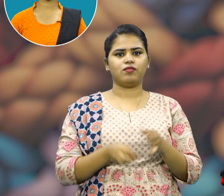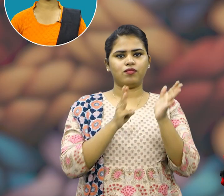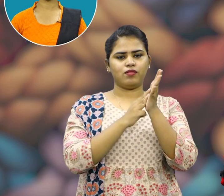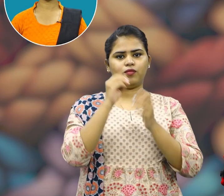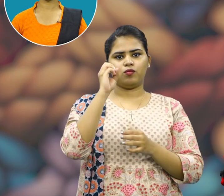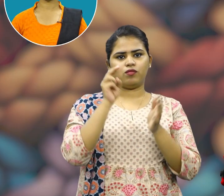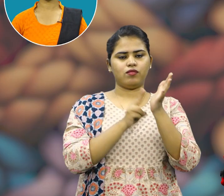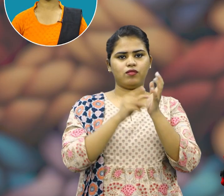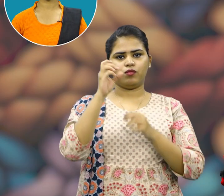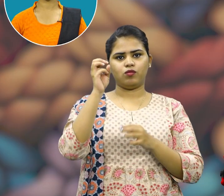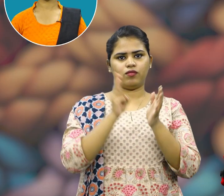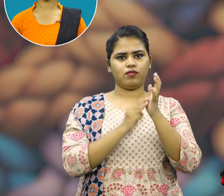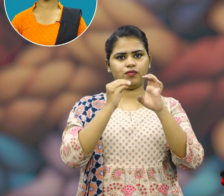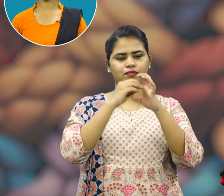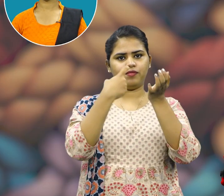monomers.